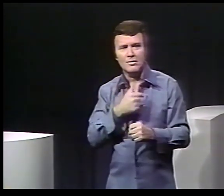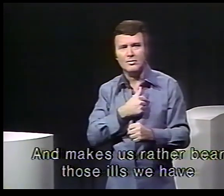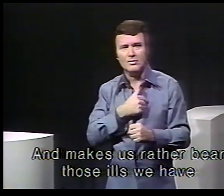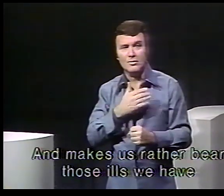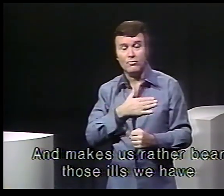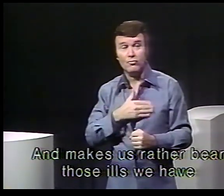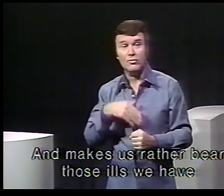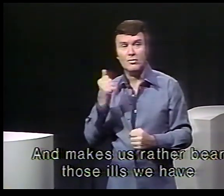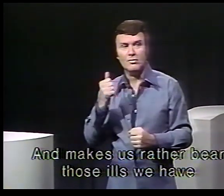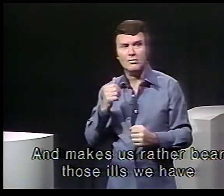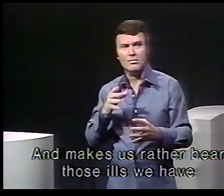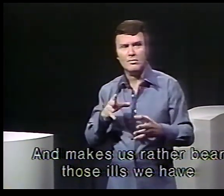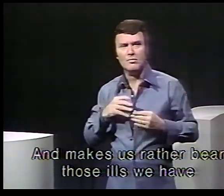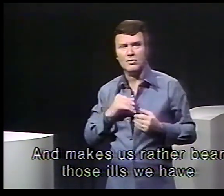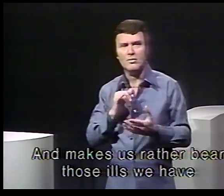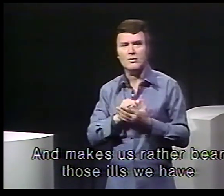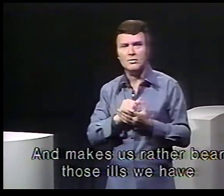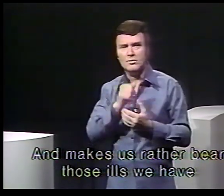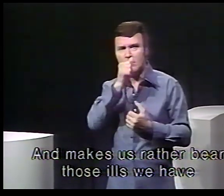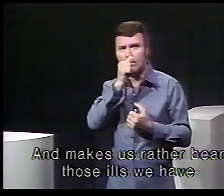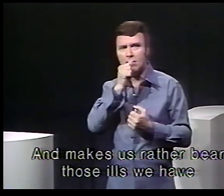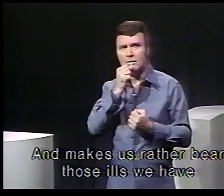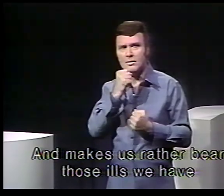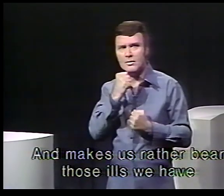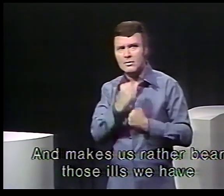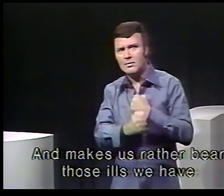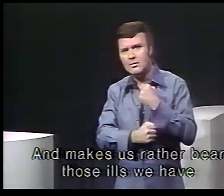and makes us rather bear those ills we have,